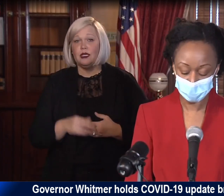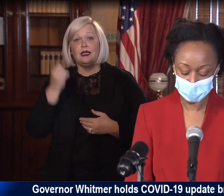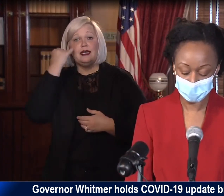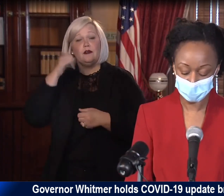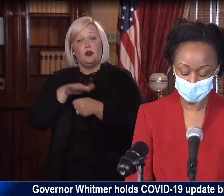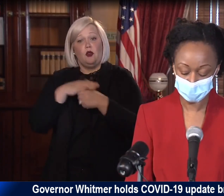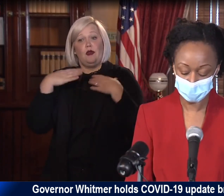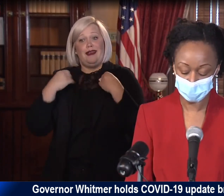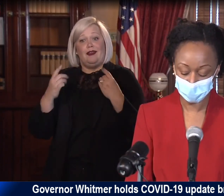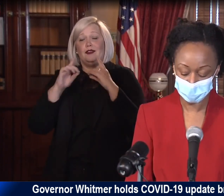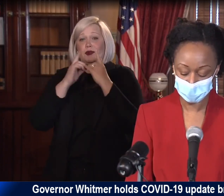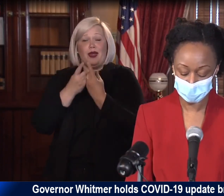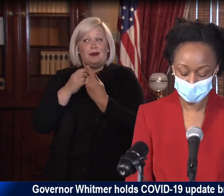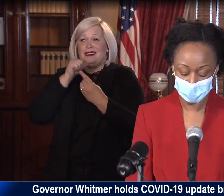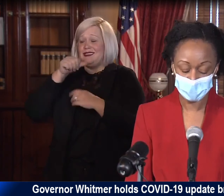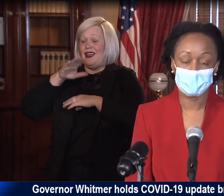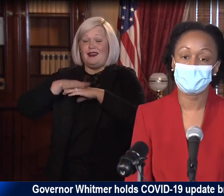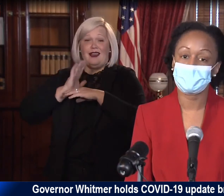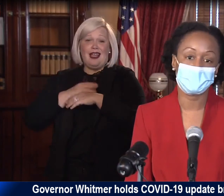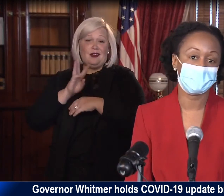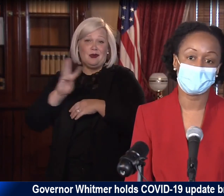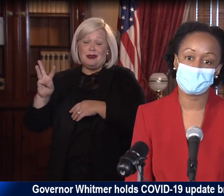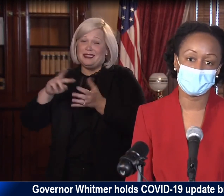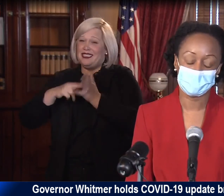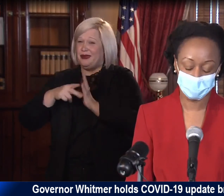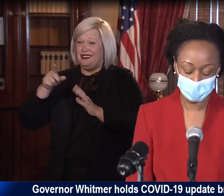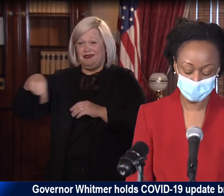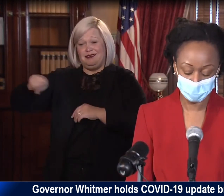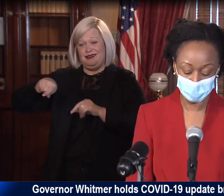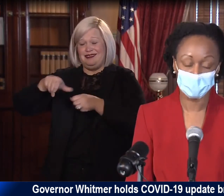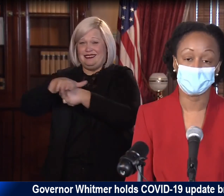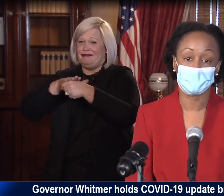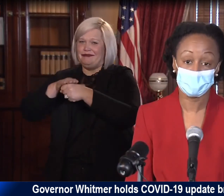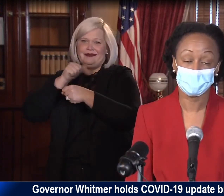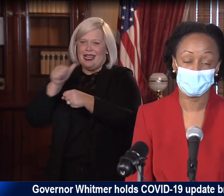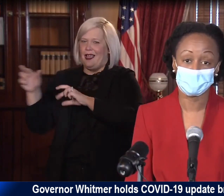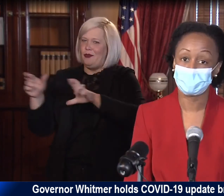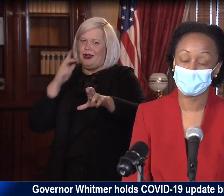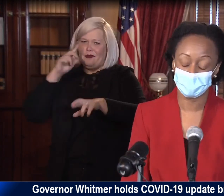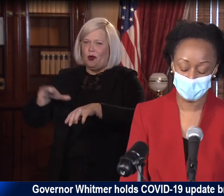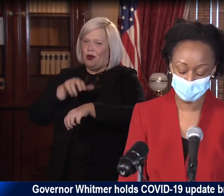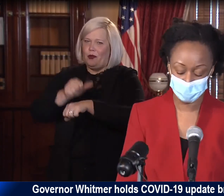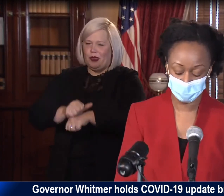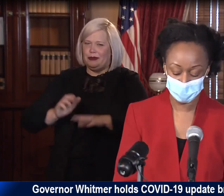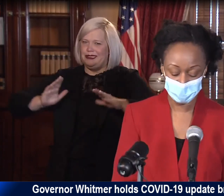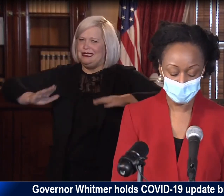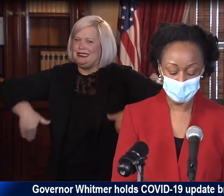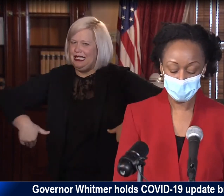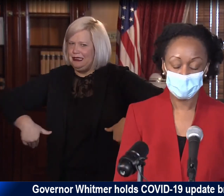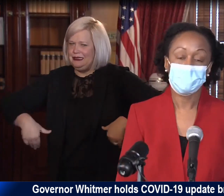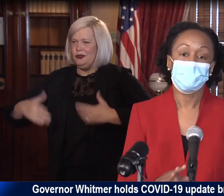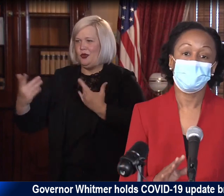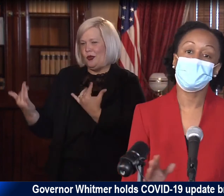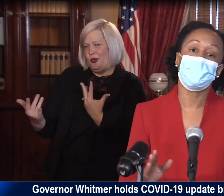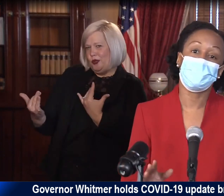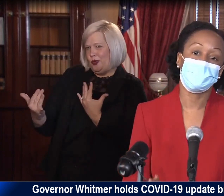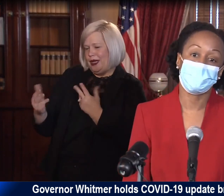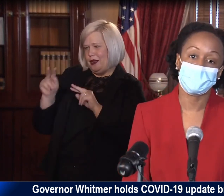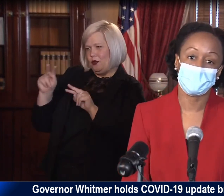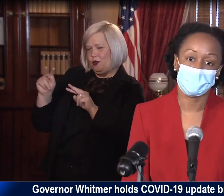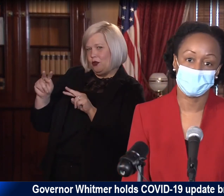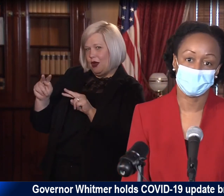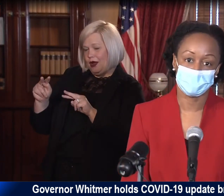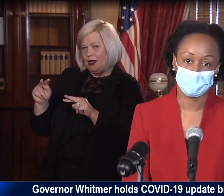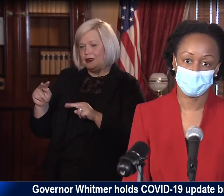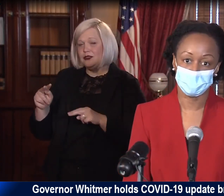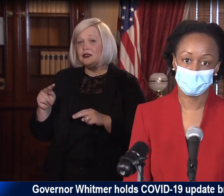health department is not listed on our website, they are not yet ready to accept appointments for the vaccine. We don't